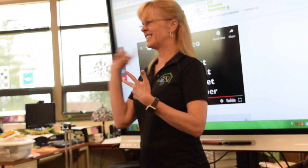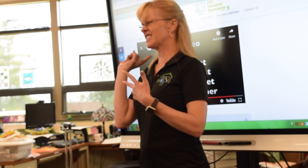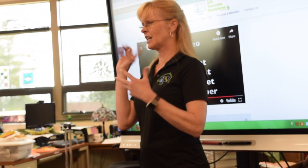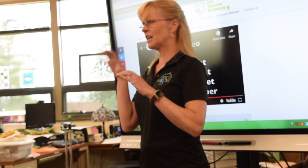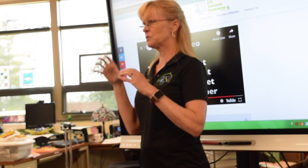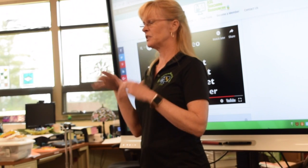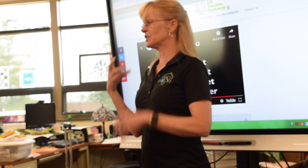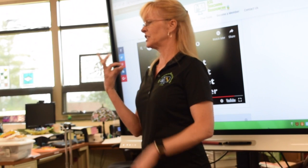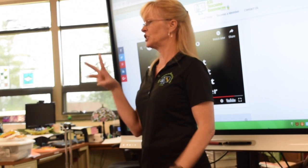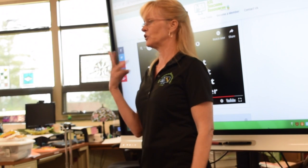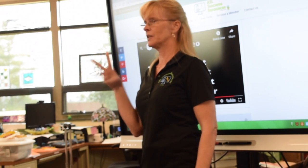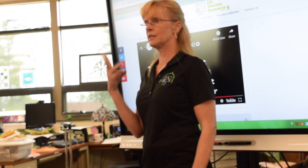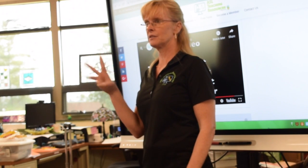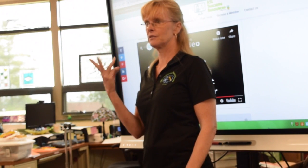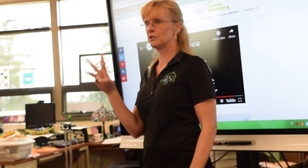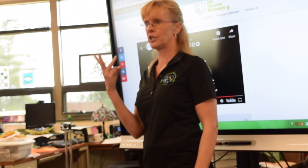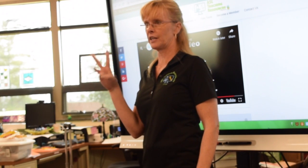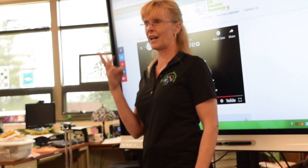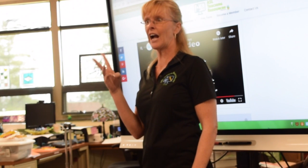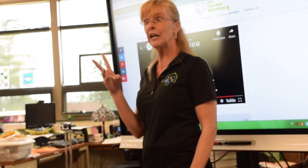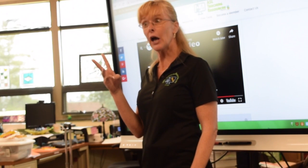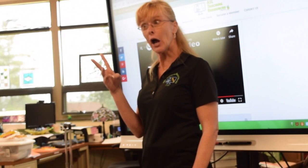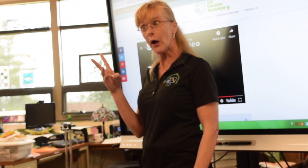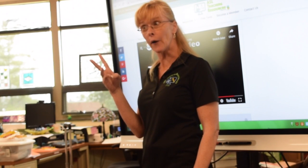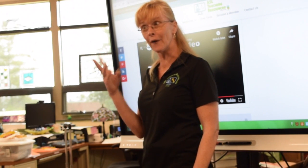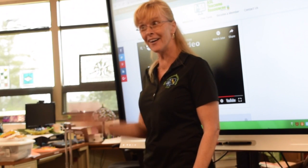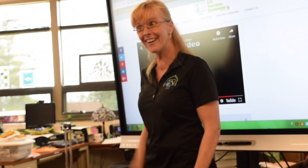This class, we just teach you this. Shake it. I